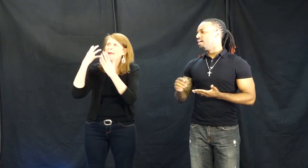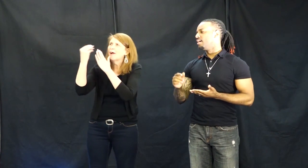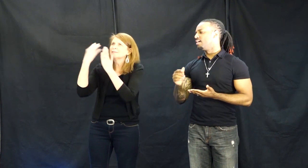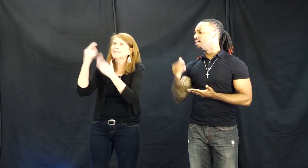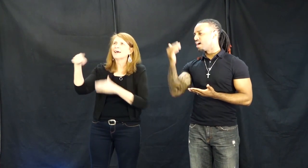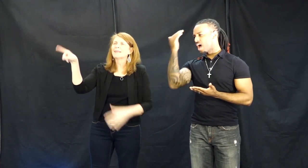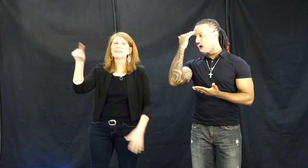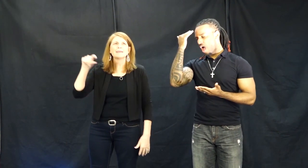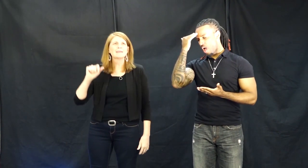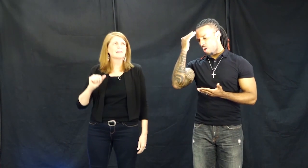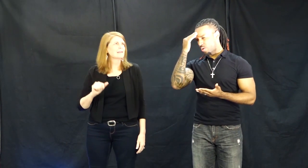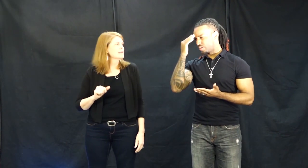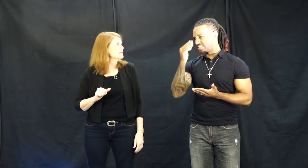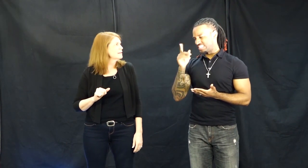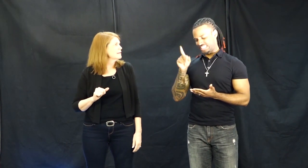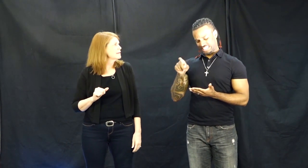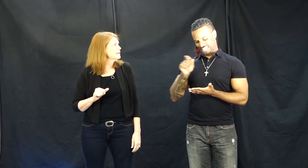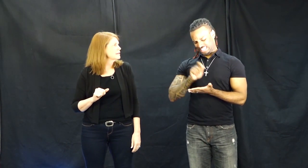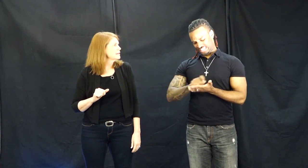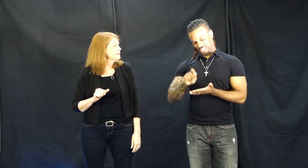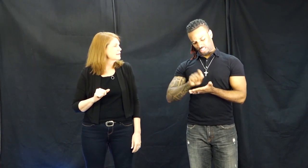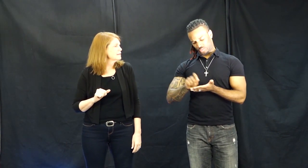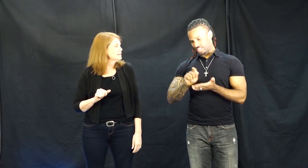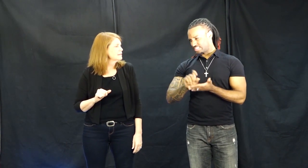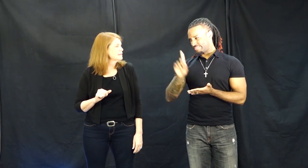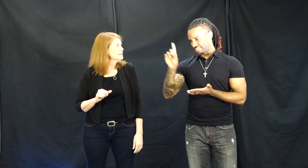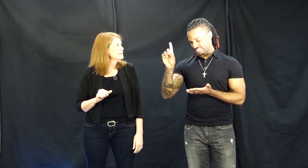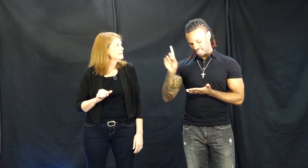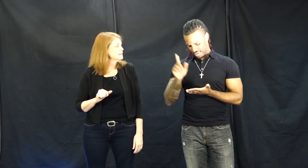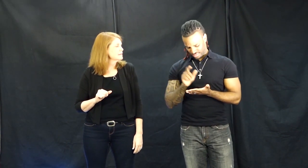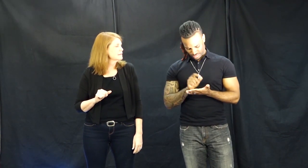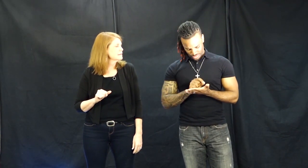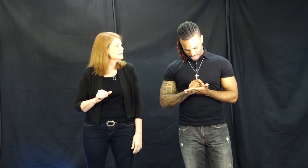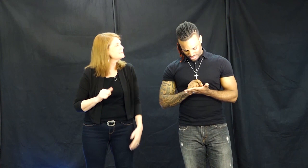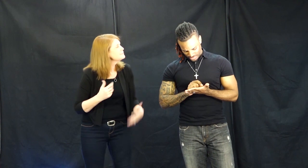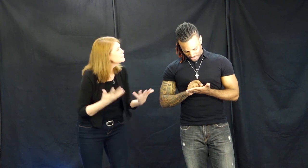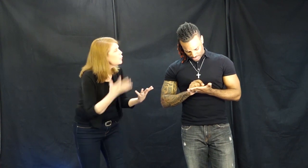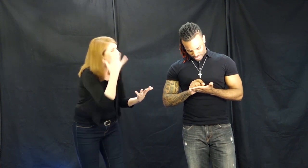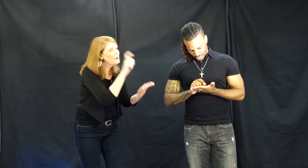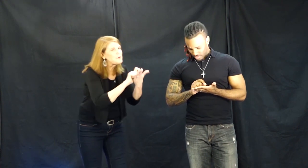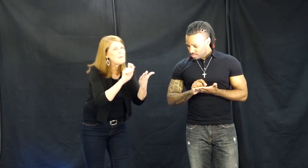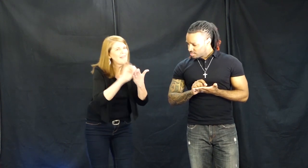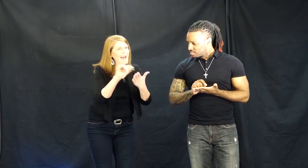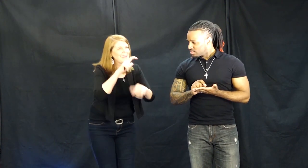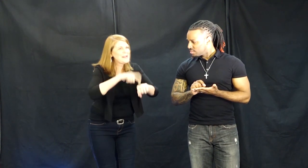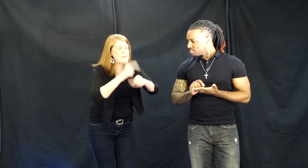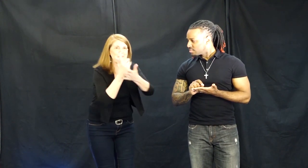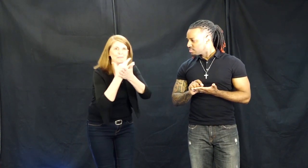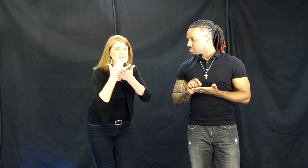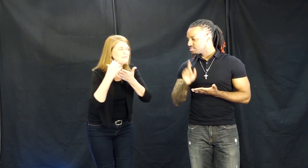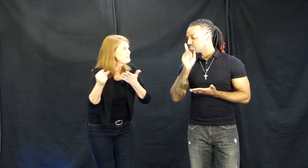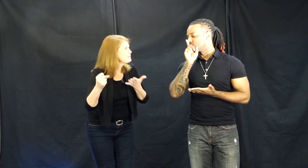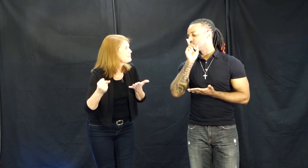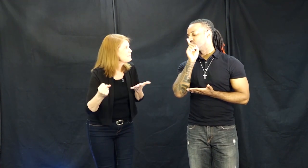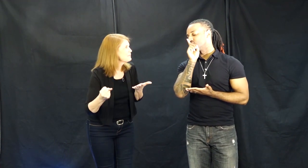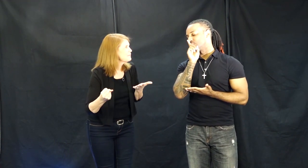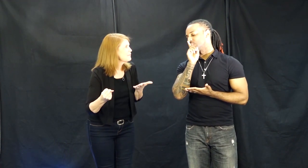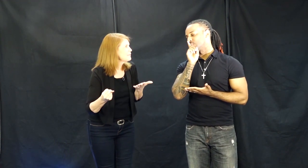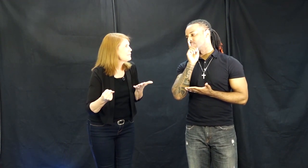I know. I just need to write something down. Why do you write like you're running out of time? Come